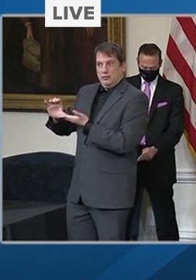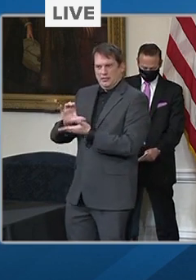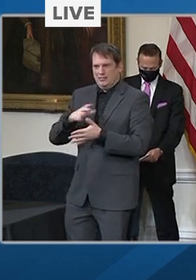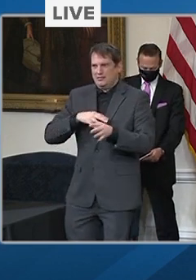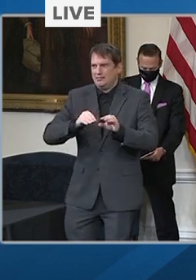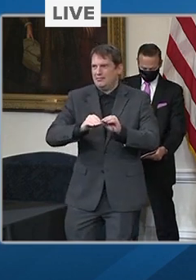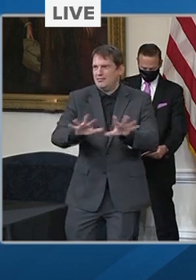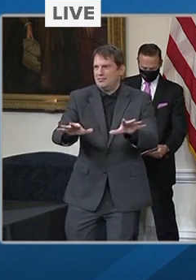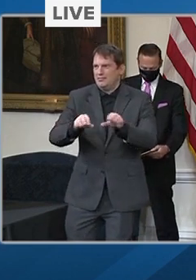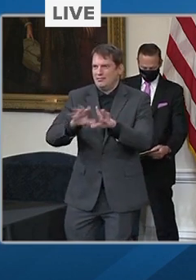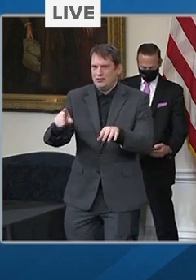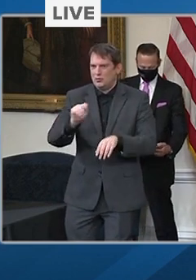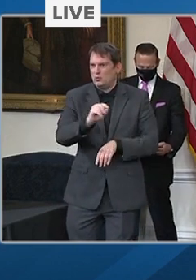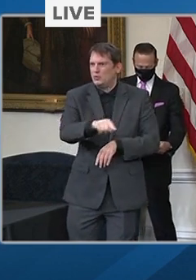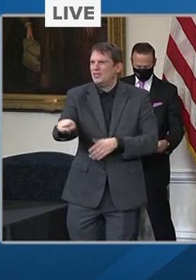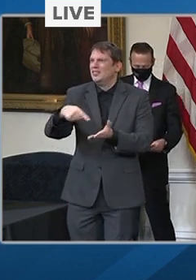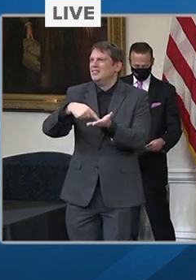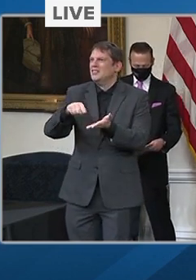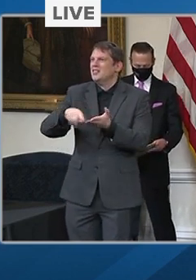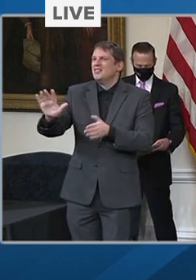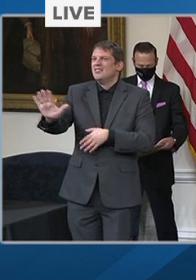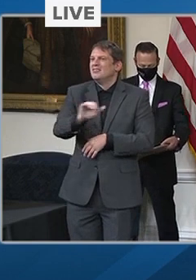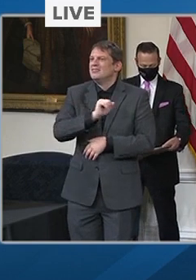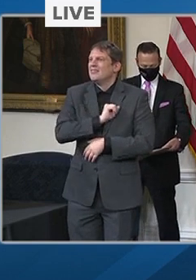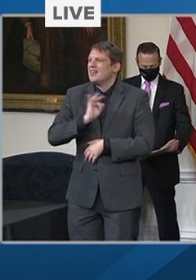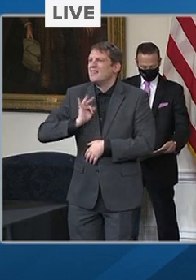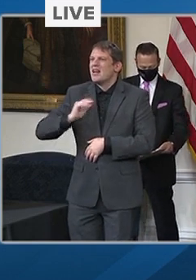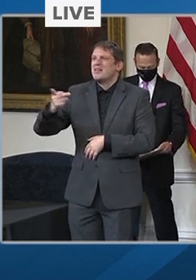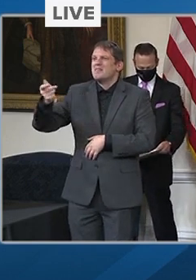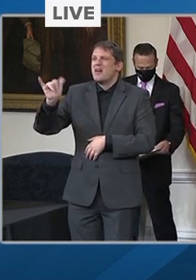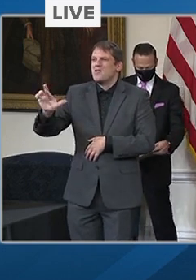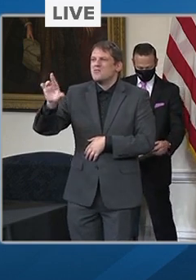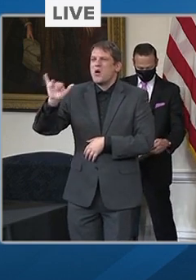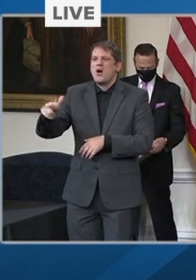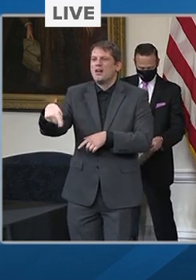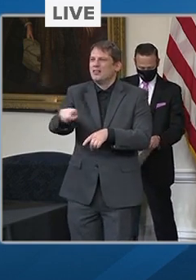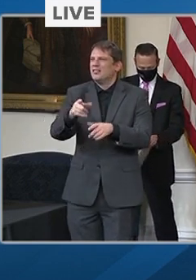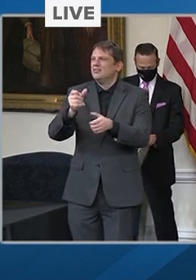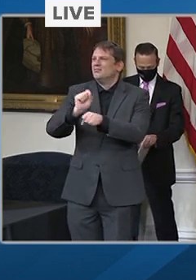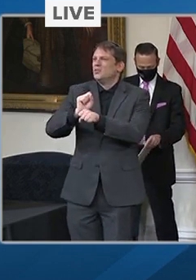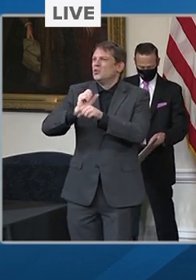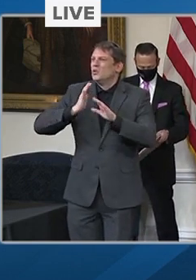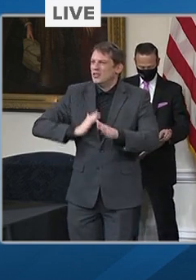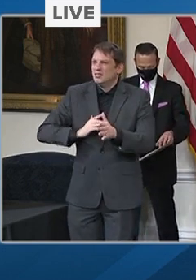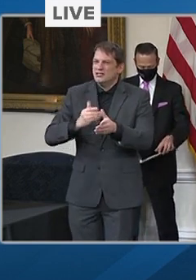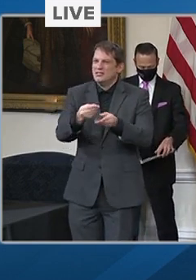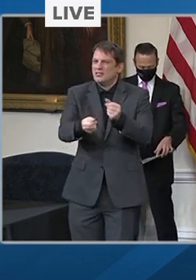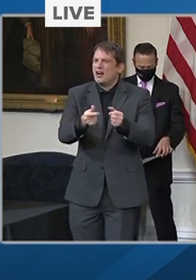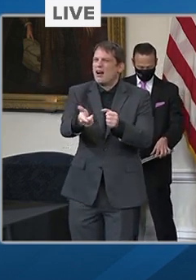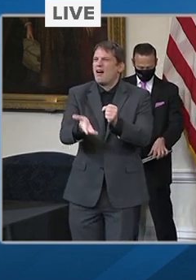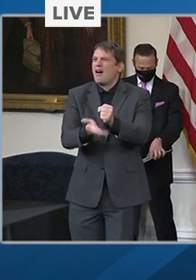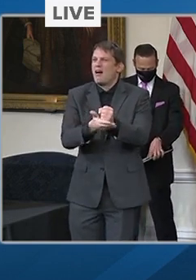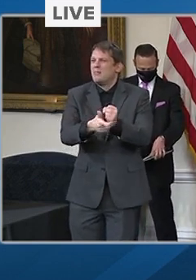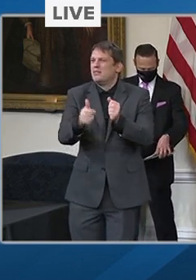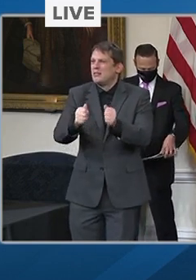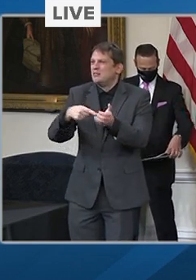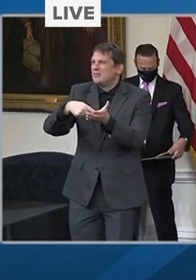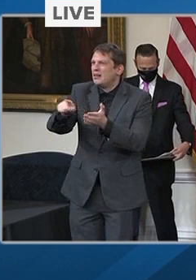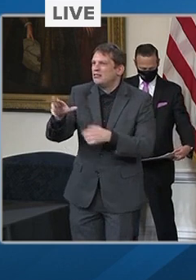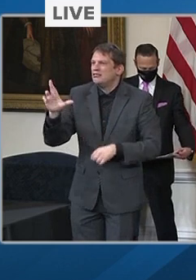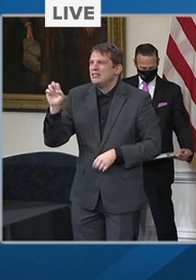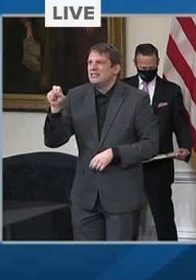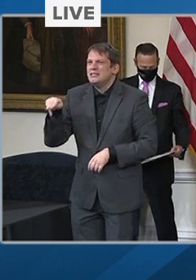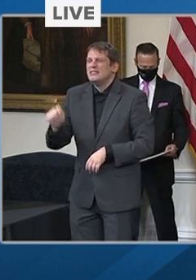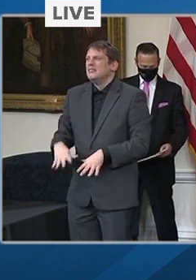payroll expenses, to keep people employed, and to assist with rent and utilities in order to help keep operations going